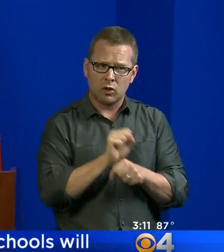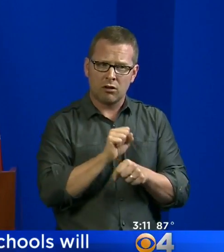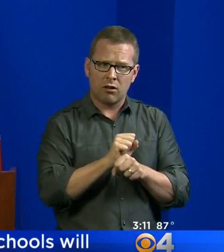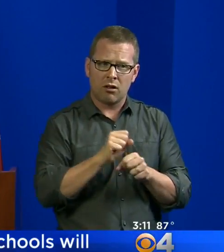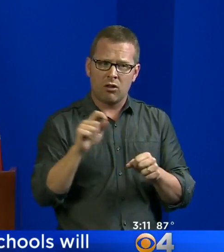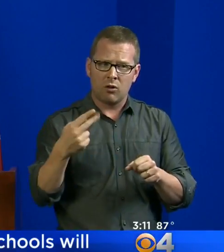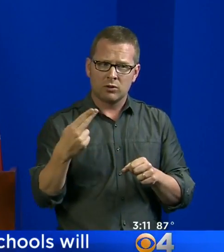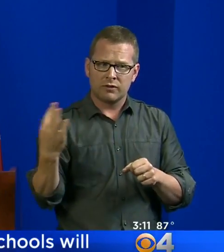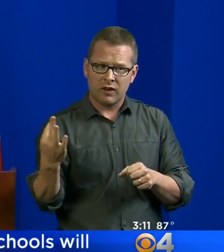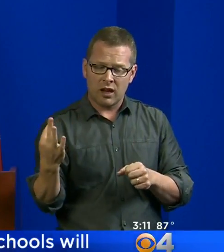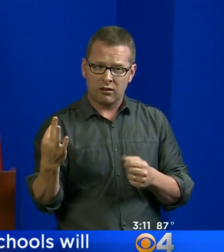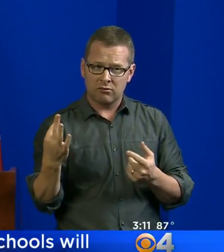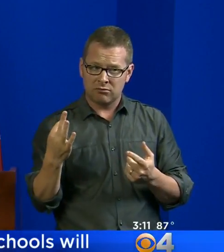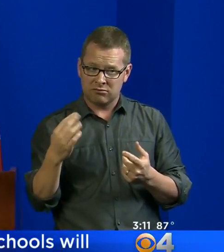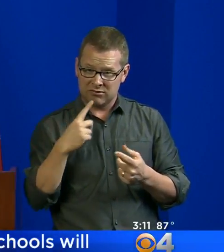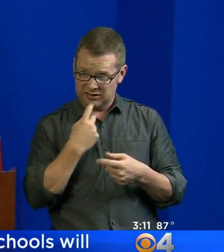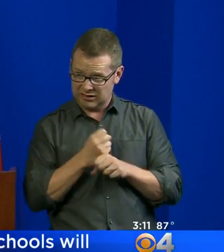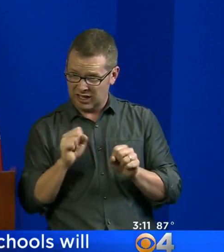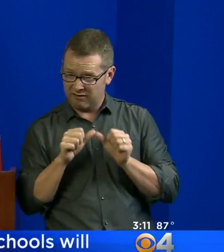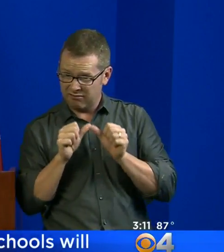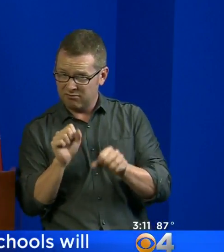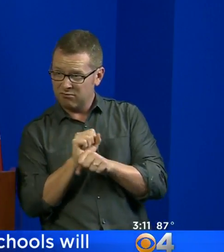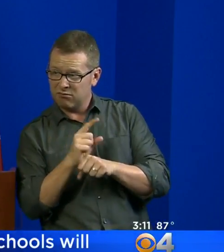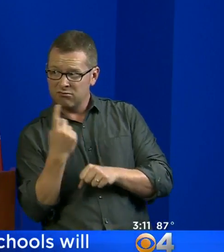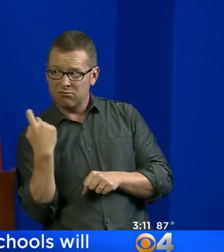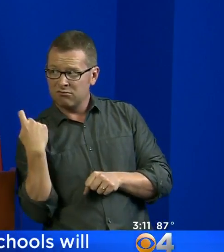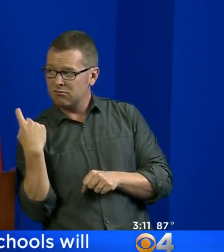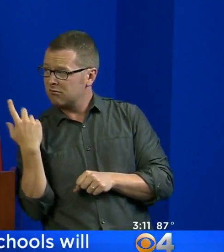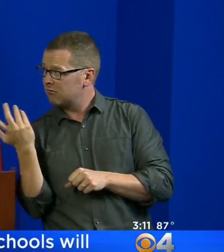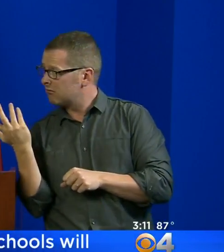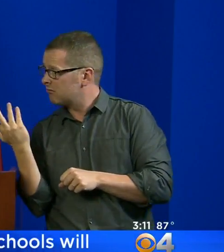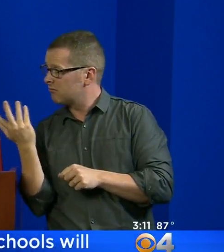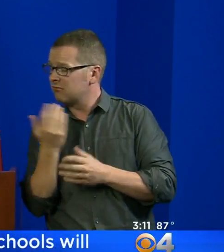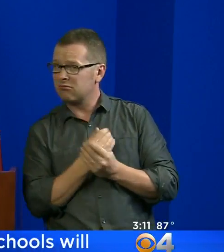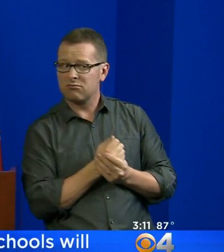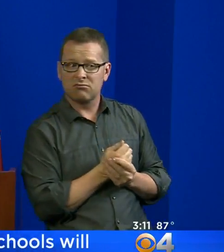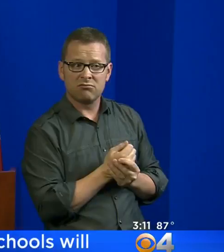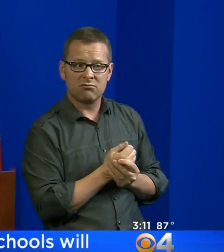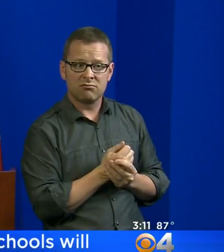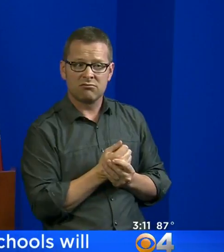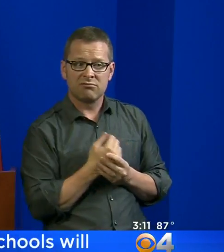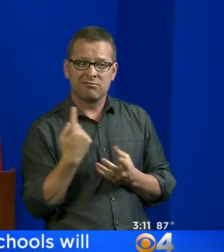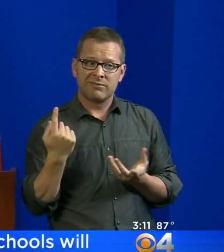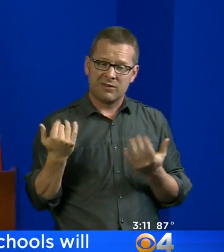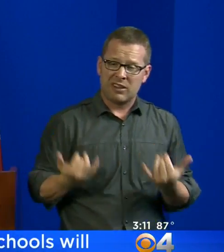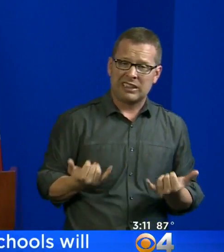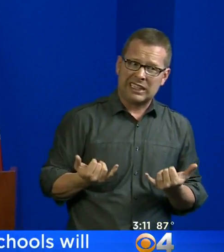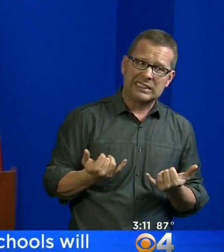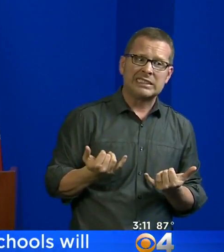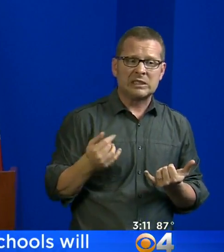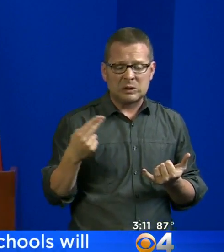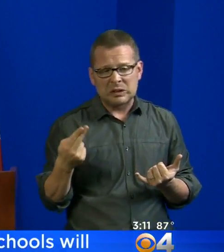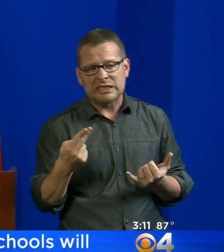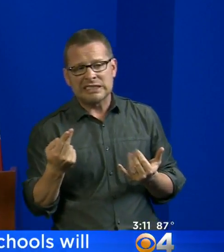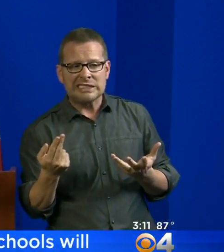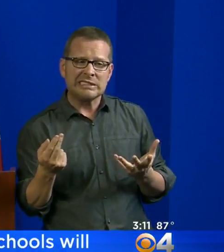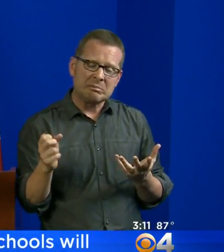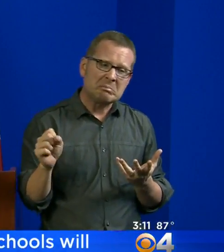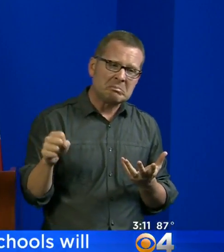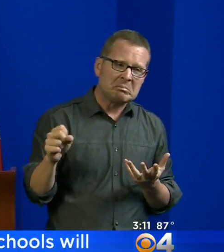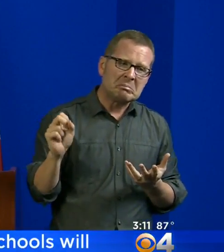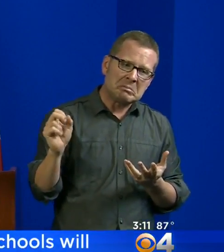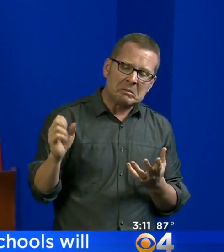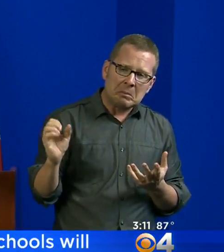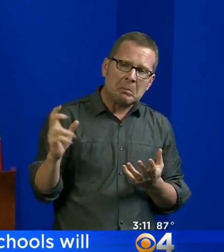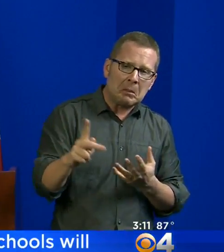Well, at this point on Friday, we're not sure about Friday, but Thursday, yes. We're sure that Thursday would be an okay day to go to